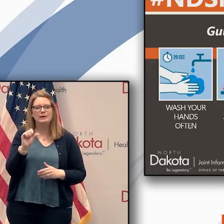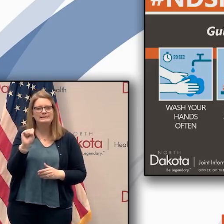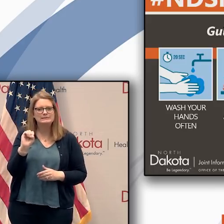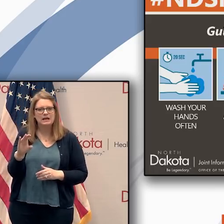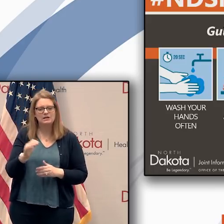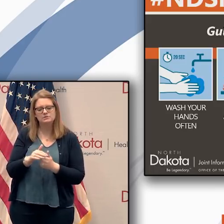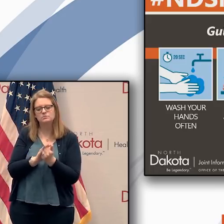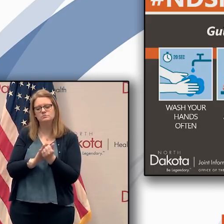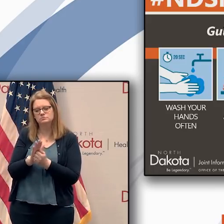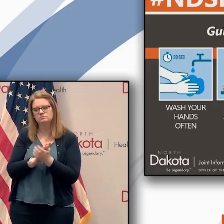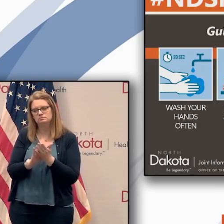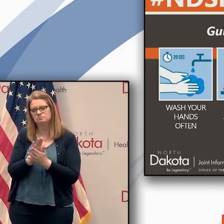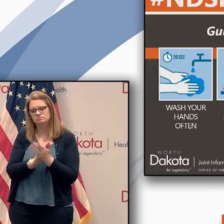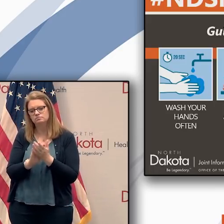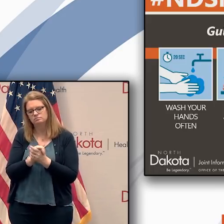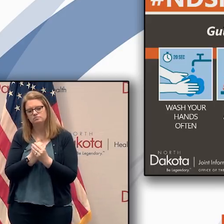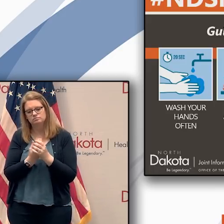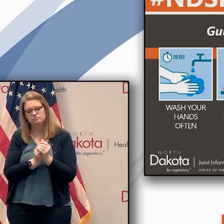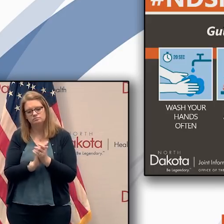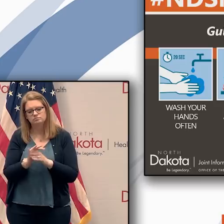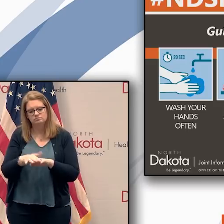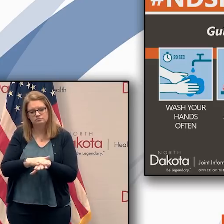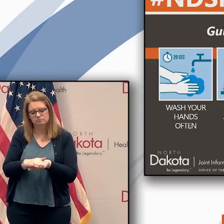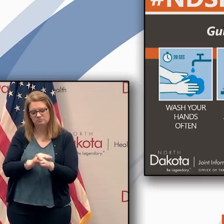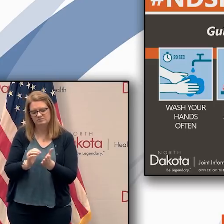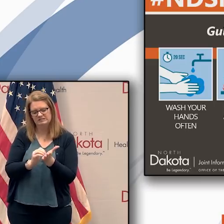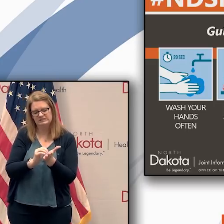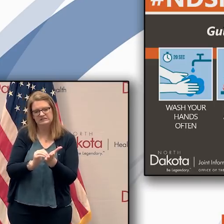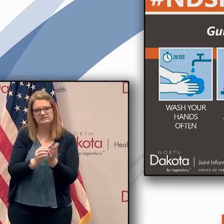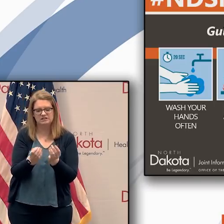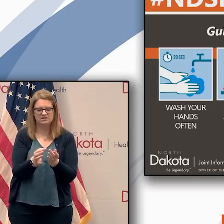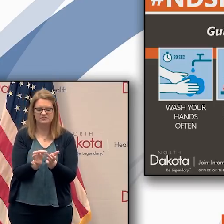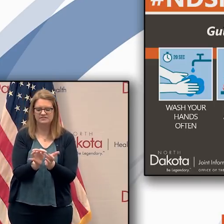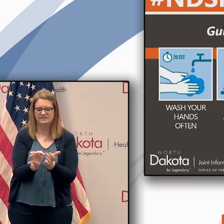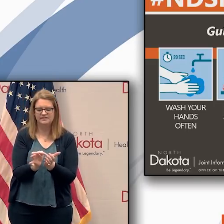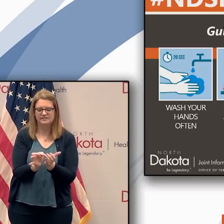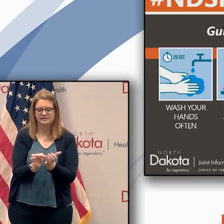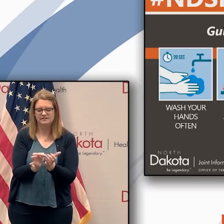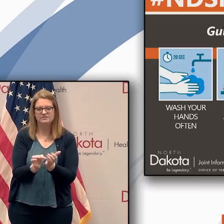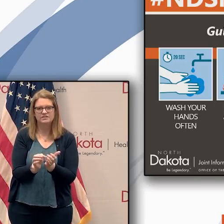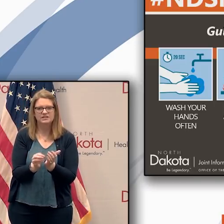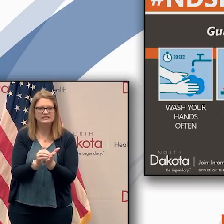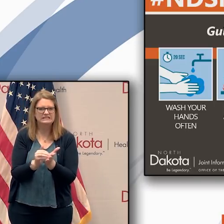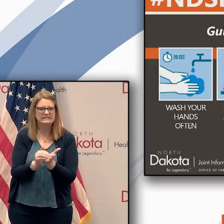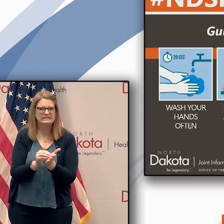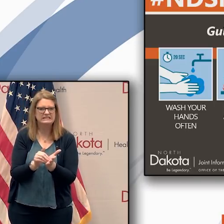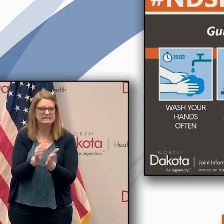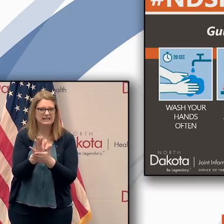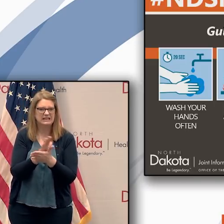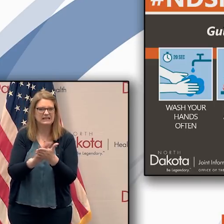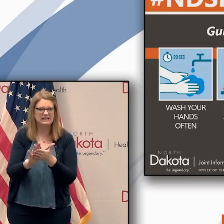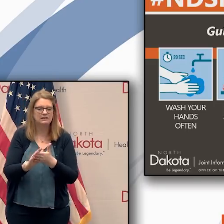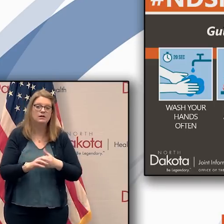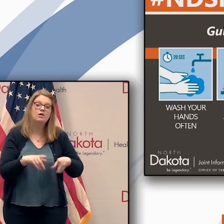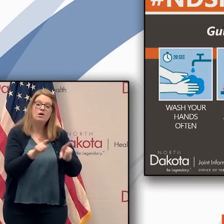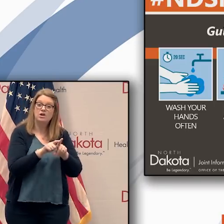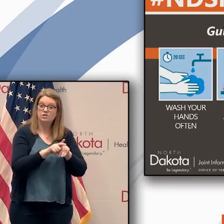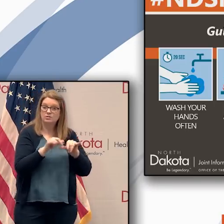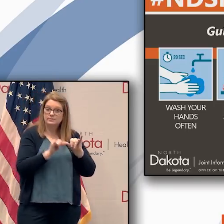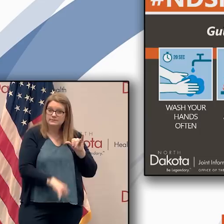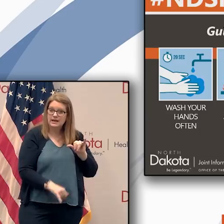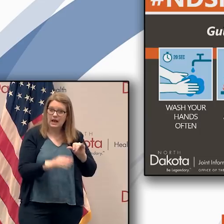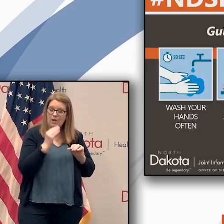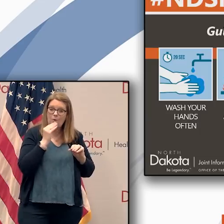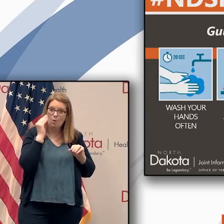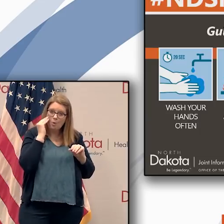more, and do it well. Make sure you clean under the fingernails. Staying at home, again, as we start to give the